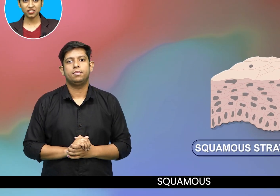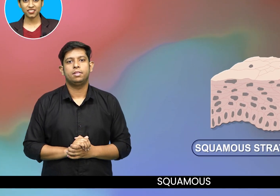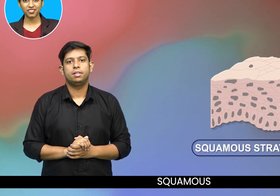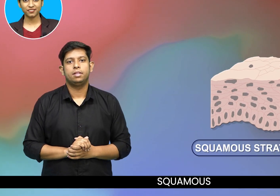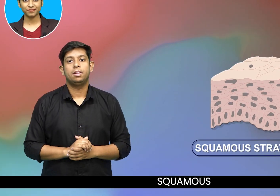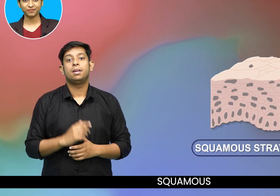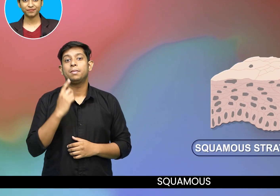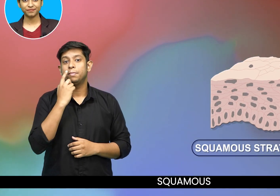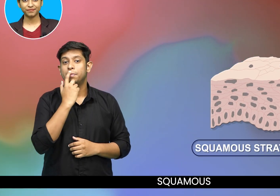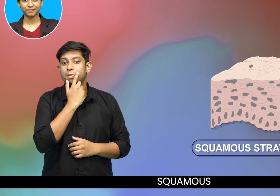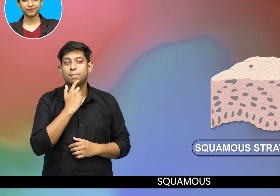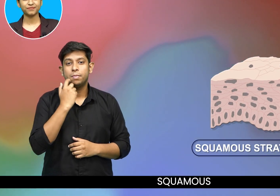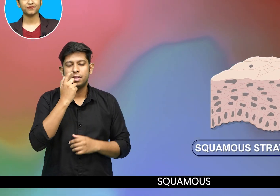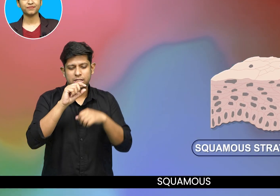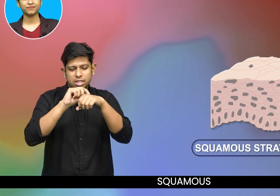squamous,